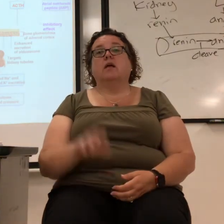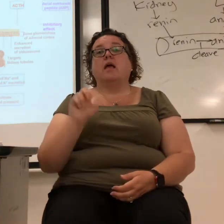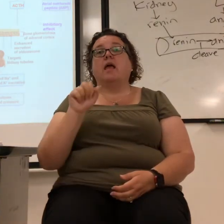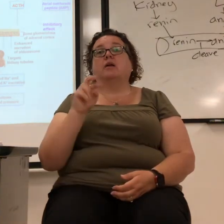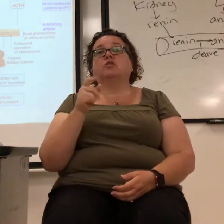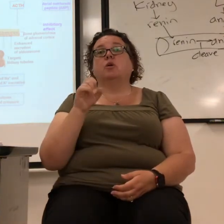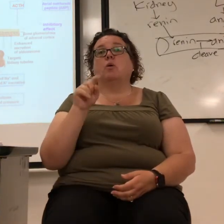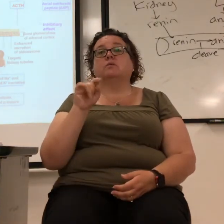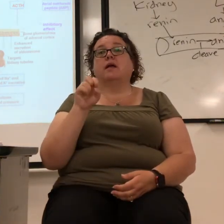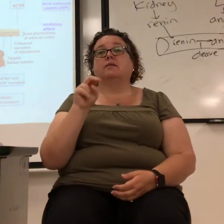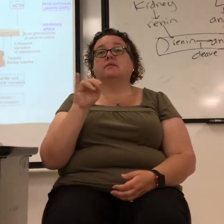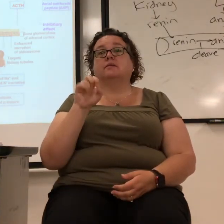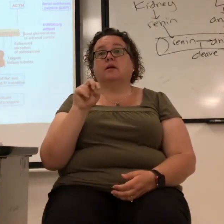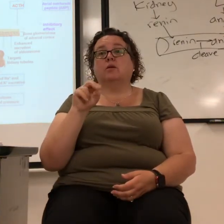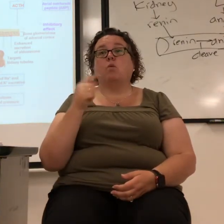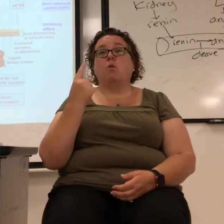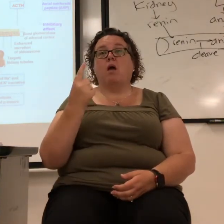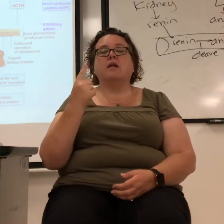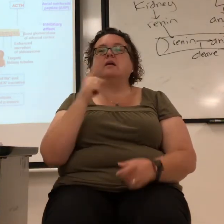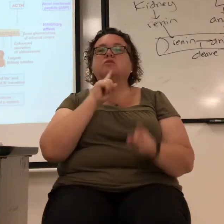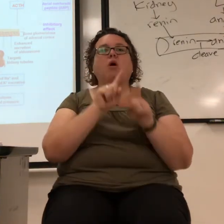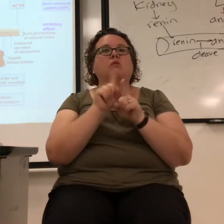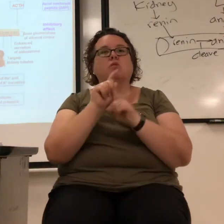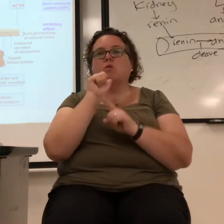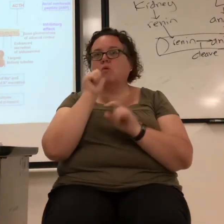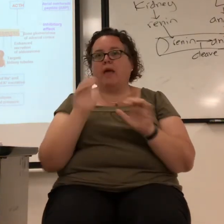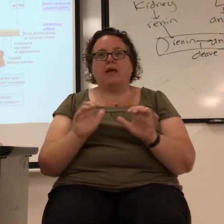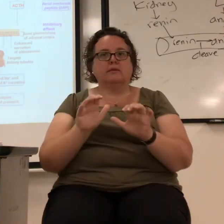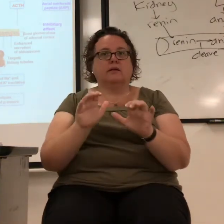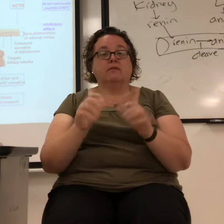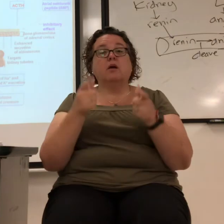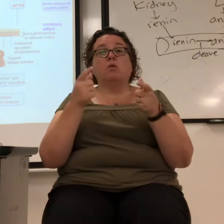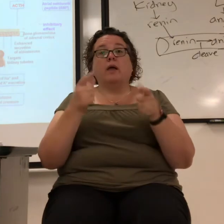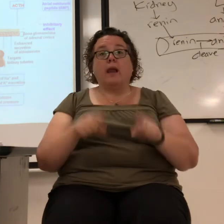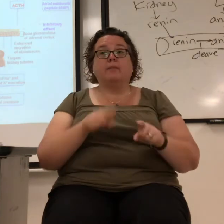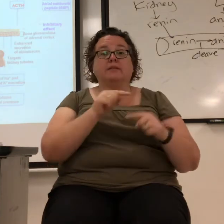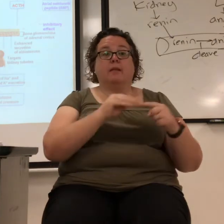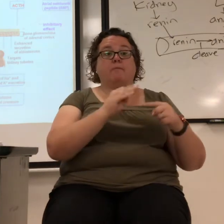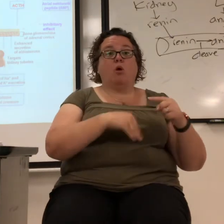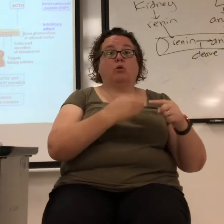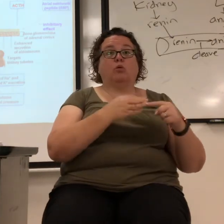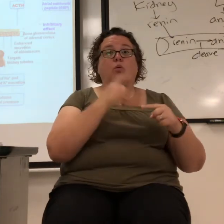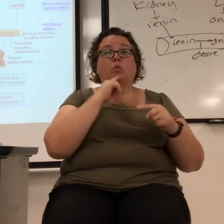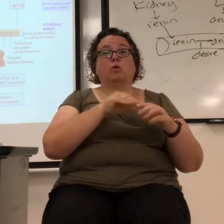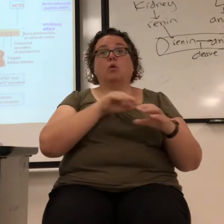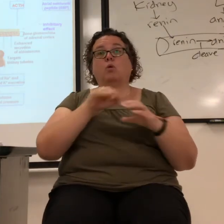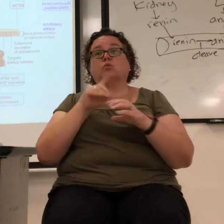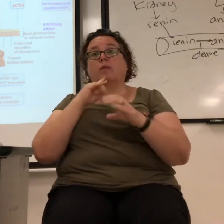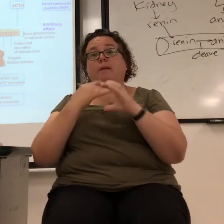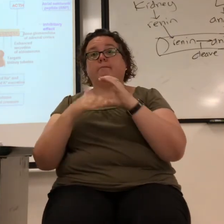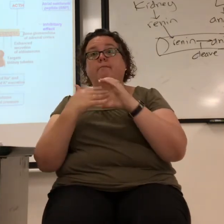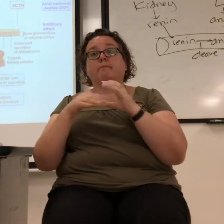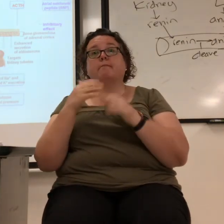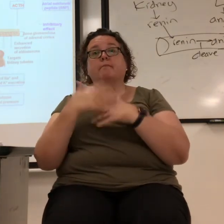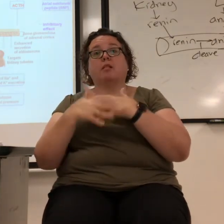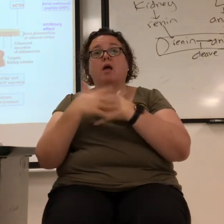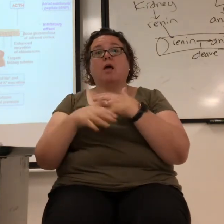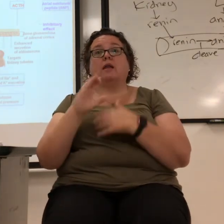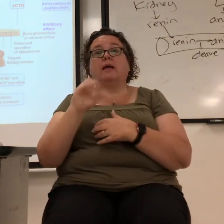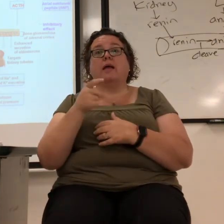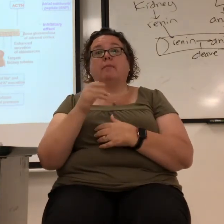Angiotensin 1 is also inactive. What happens is this molecule will travel to the blood capillaries in the